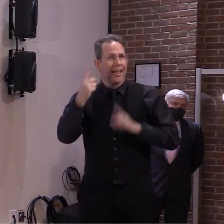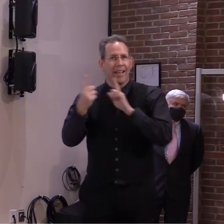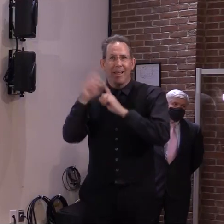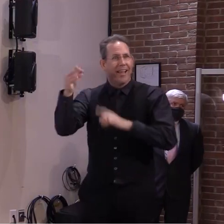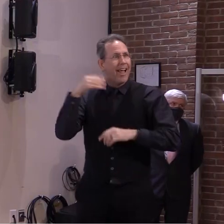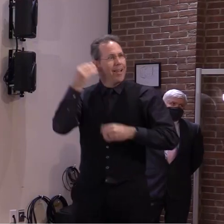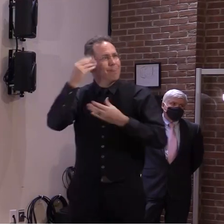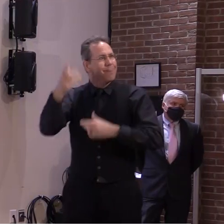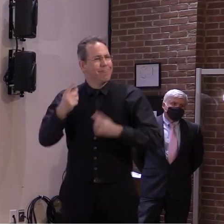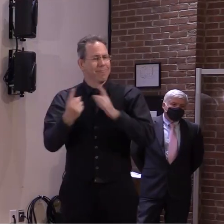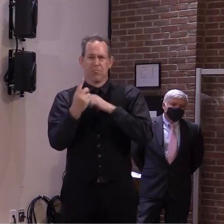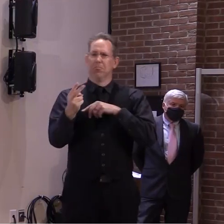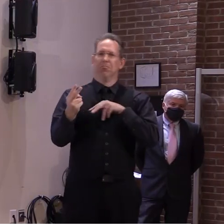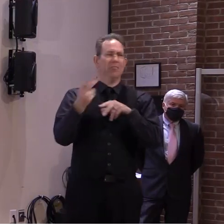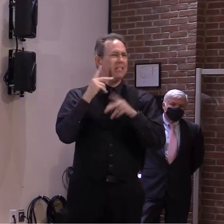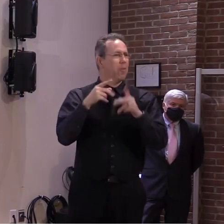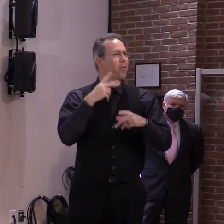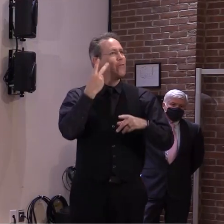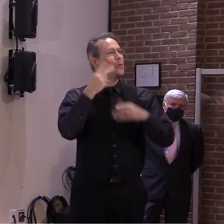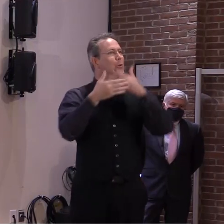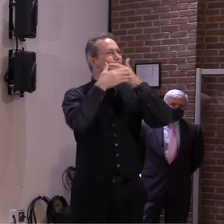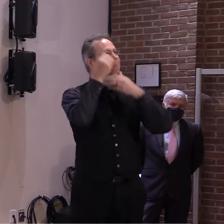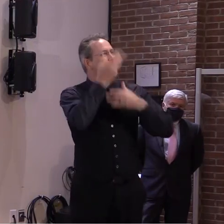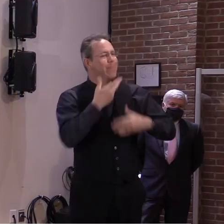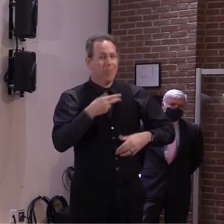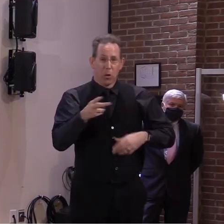great. Thank you.